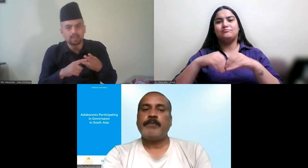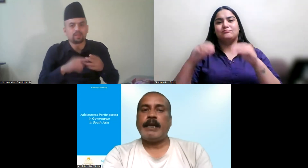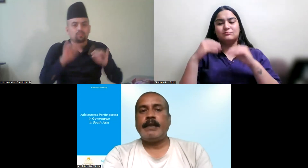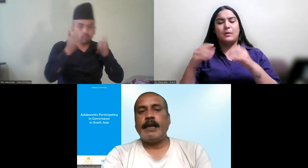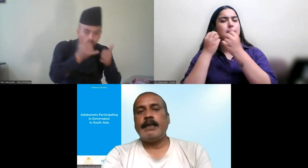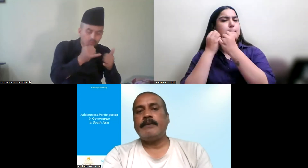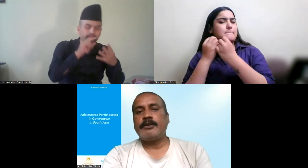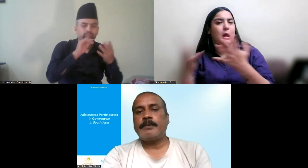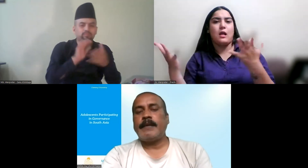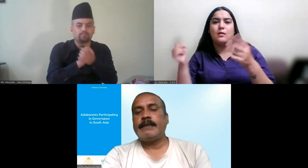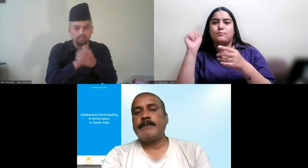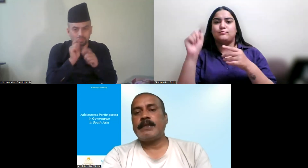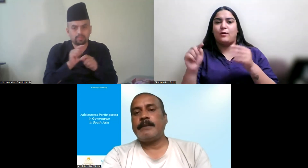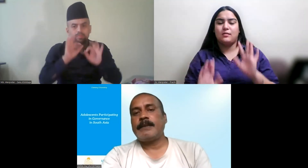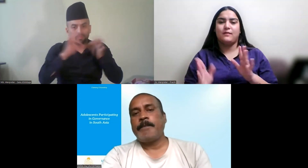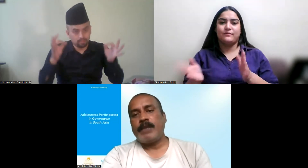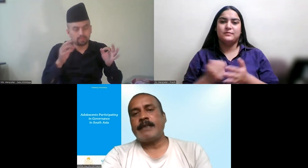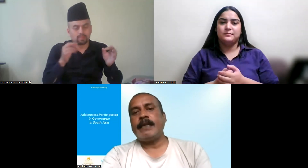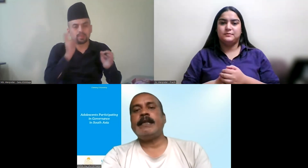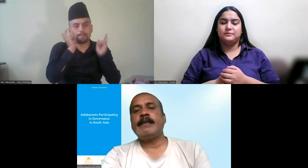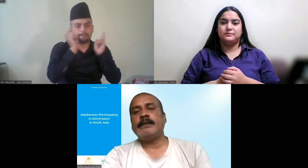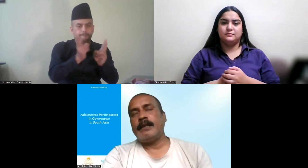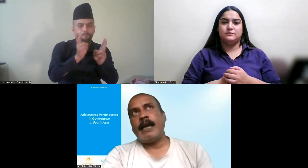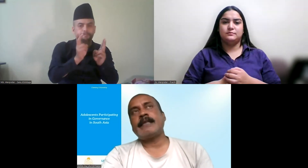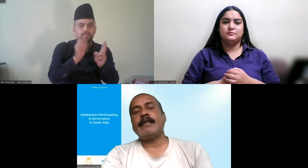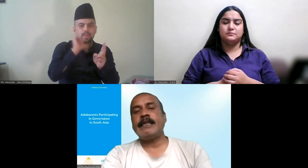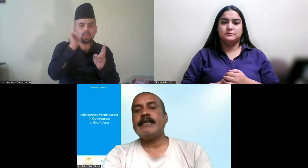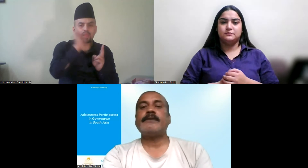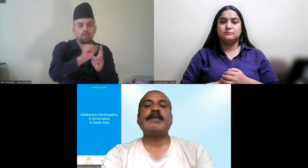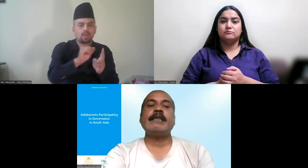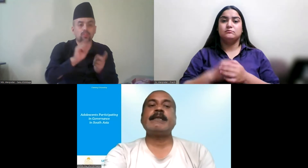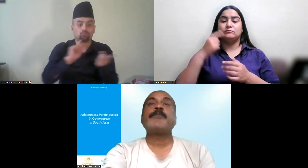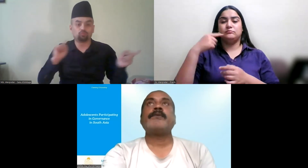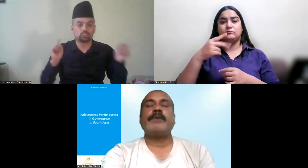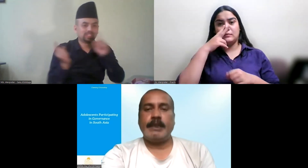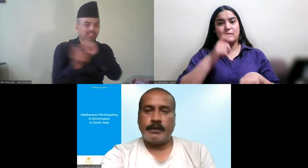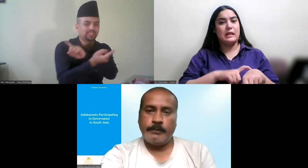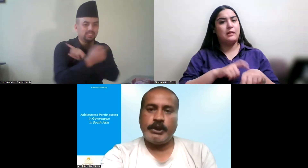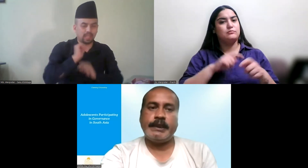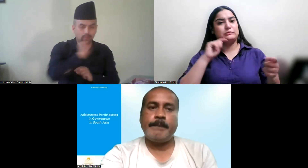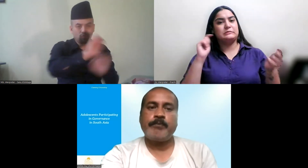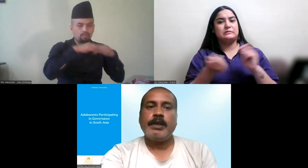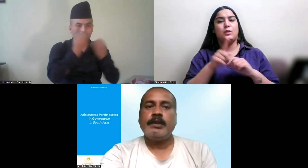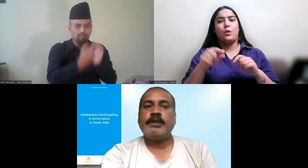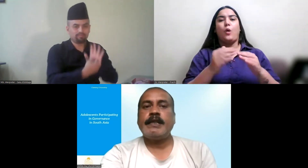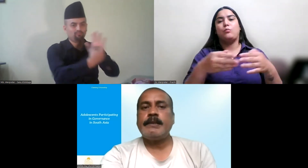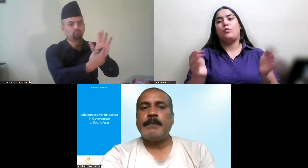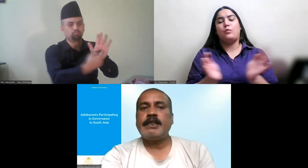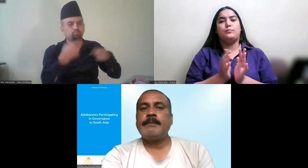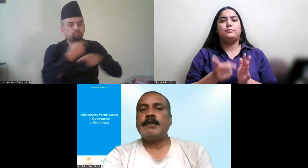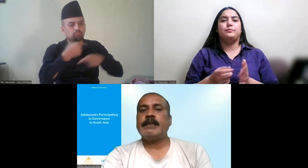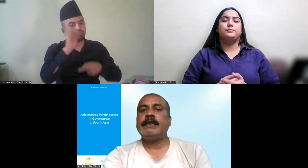more. And they are able to provide themselves as an agent of change for their community.